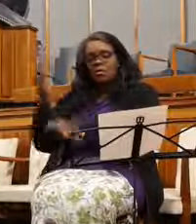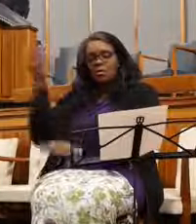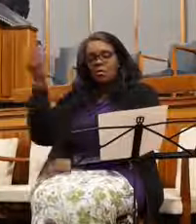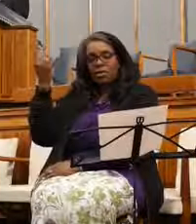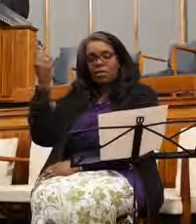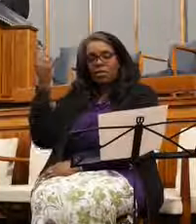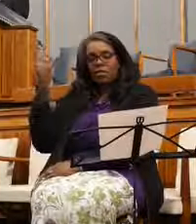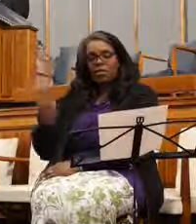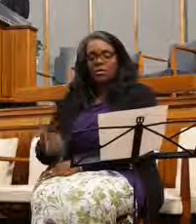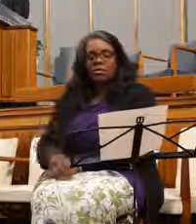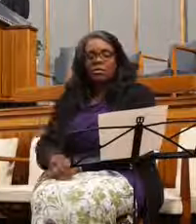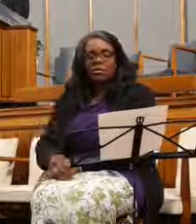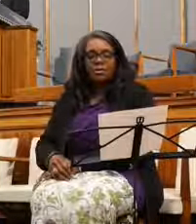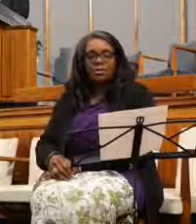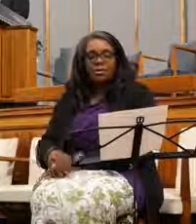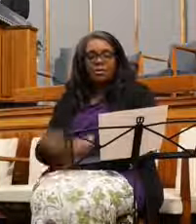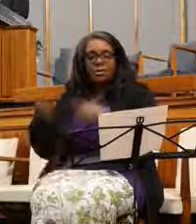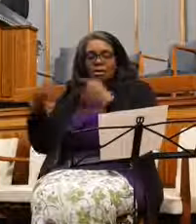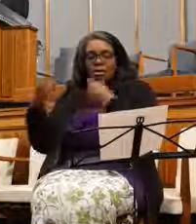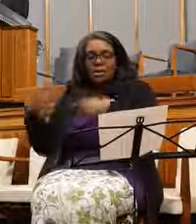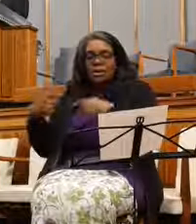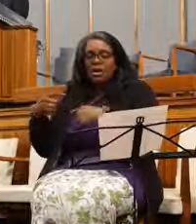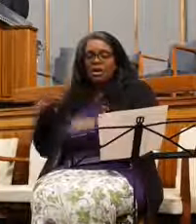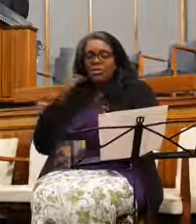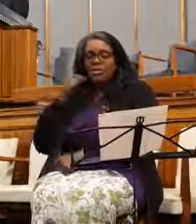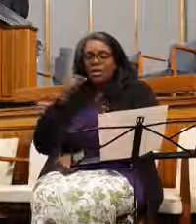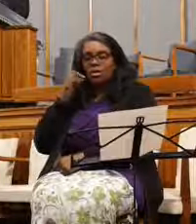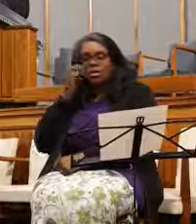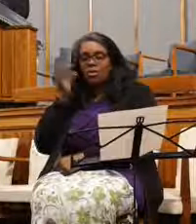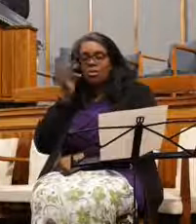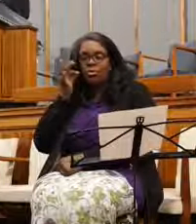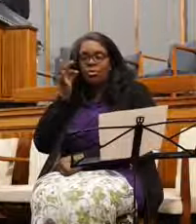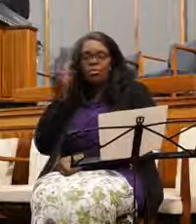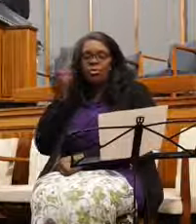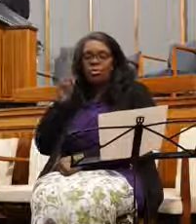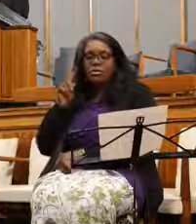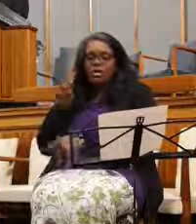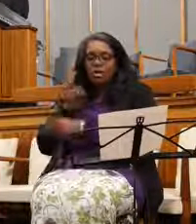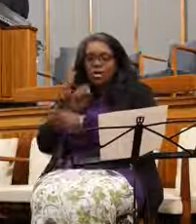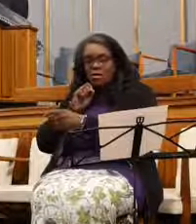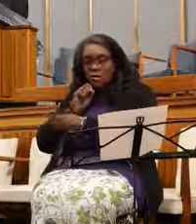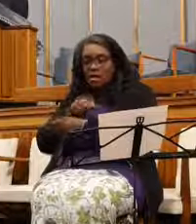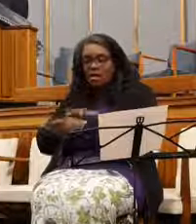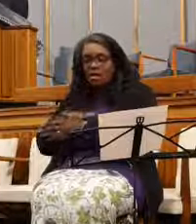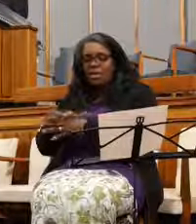Thank you.